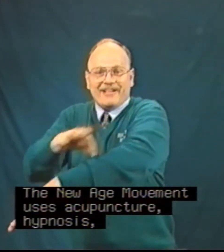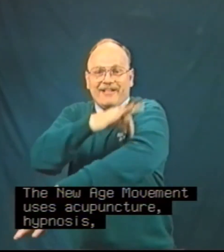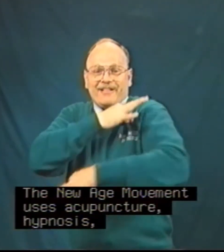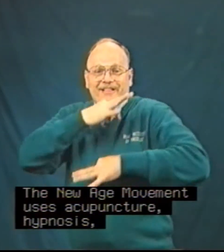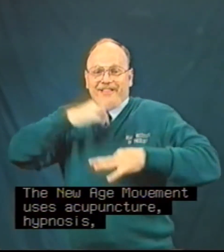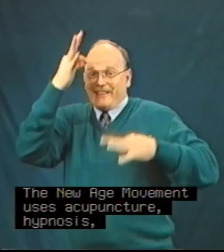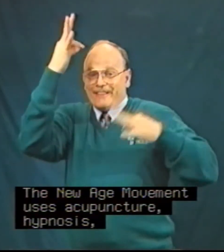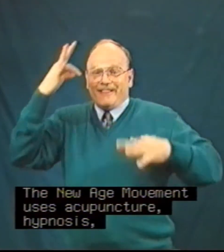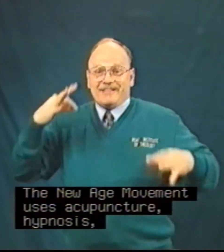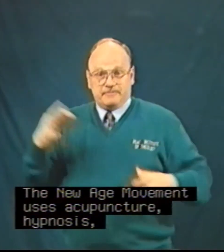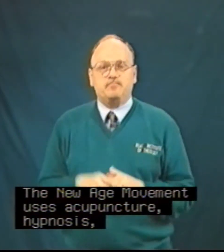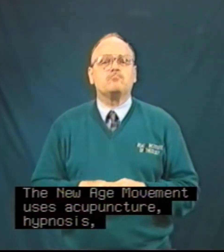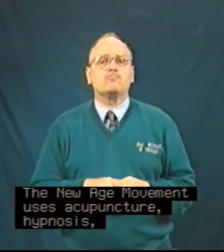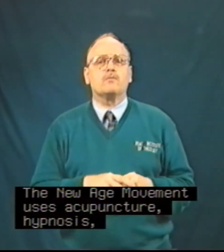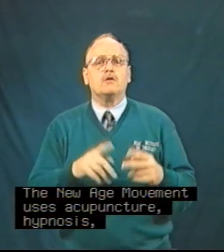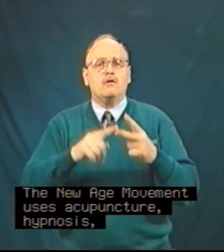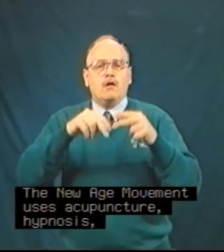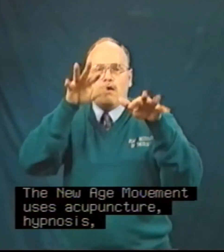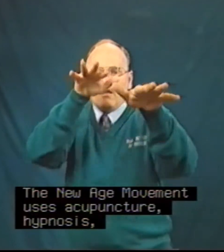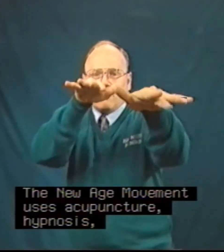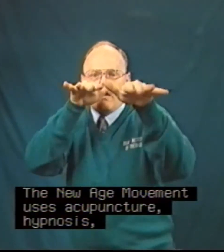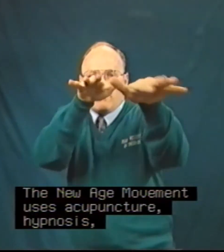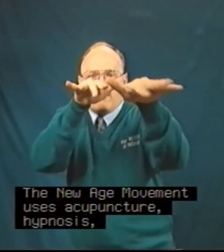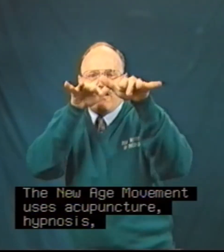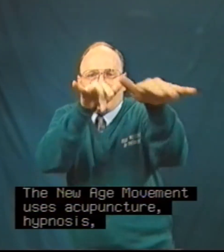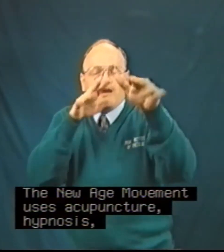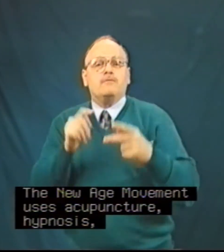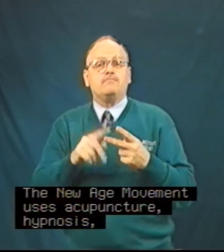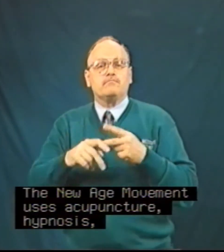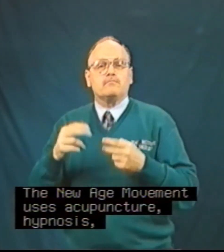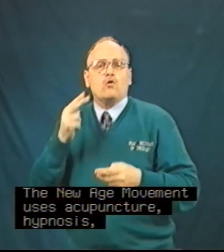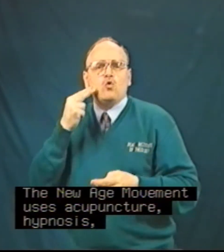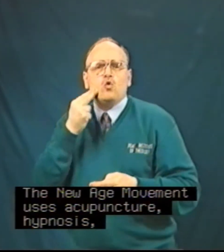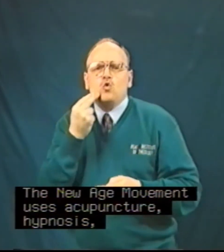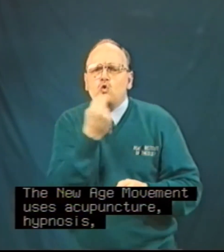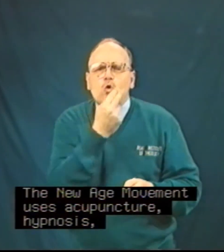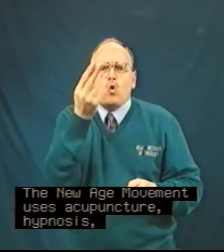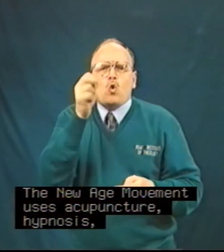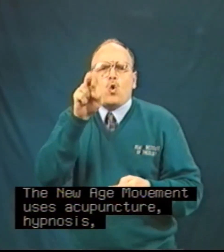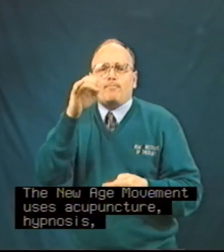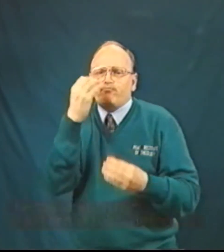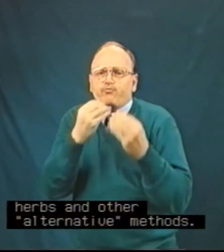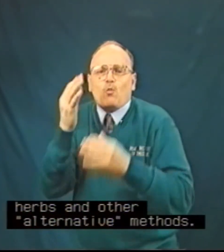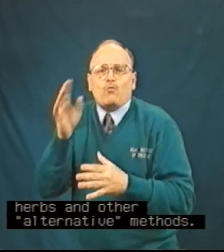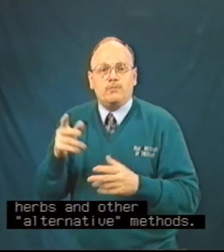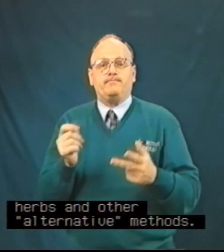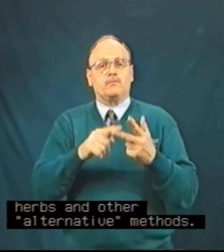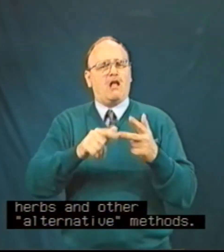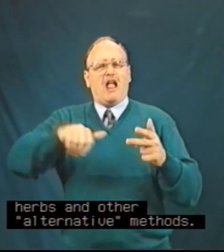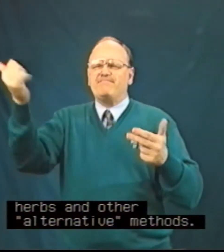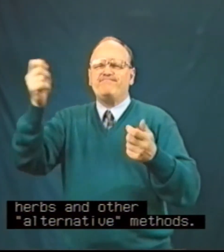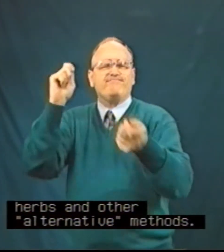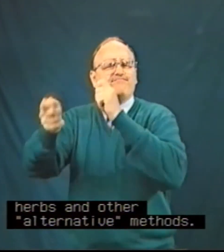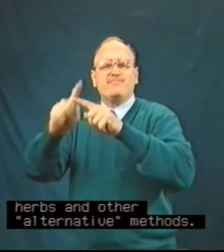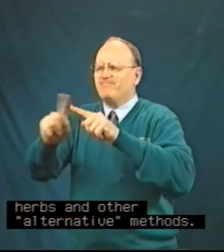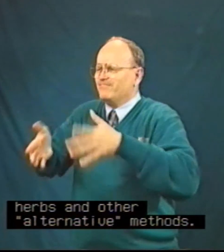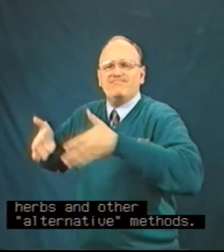herbs and other alternative